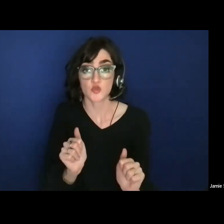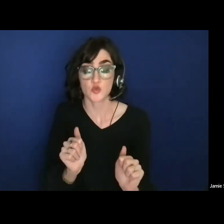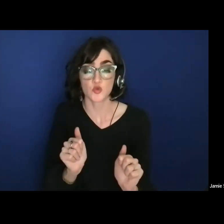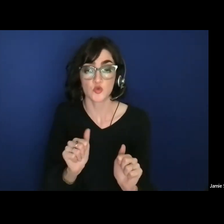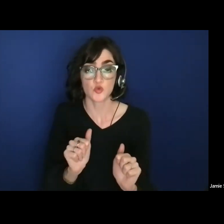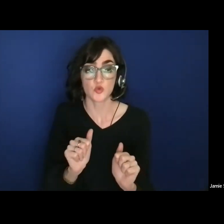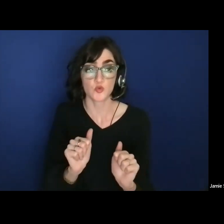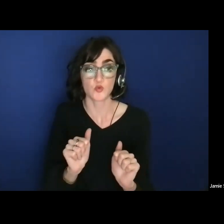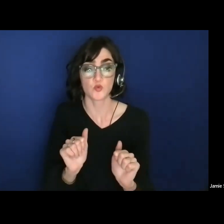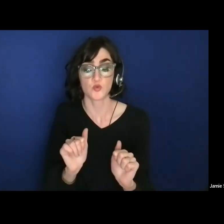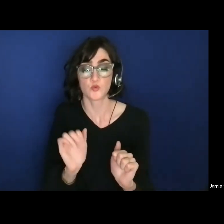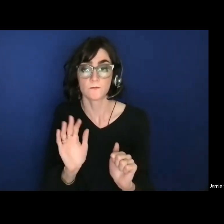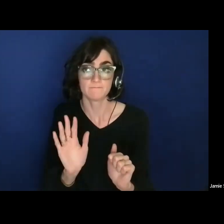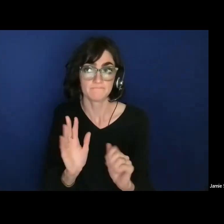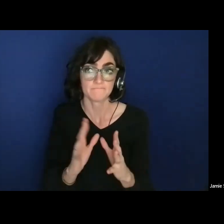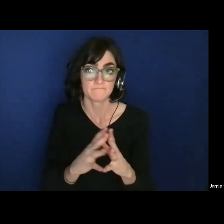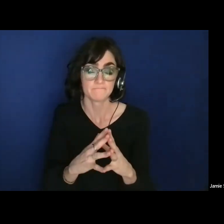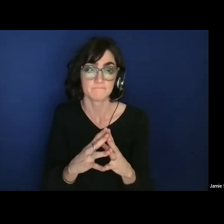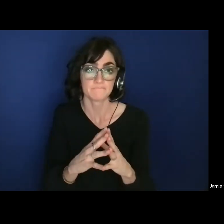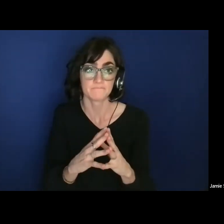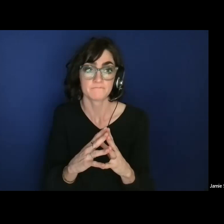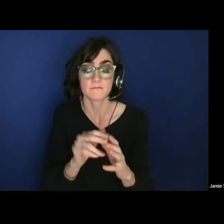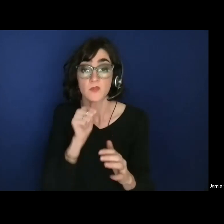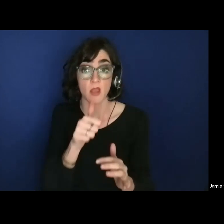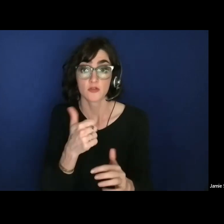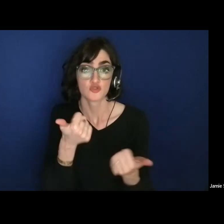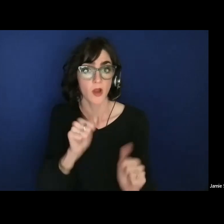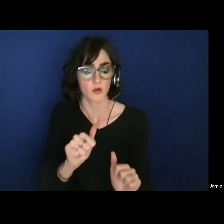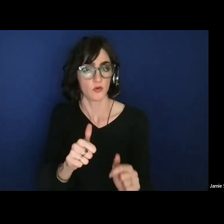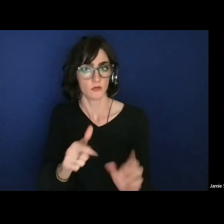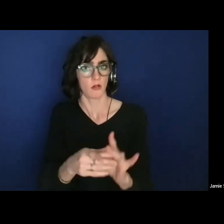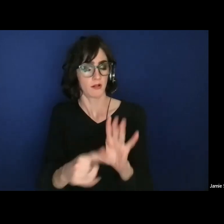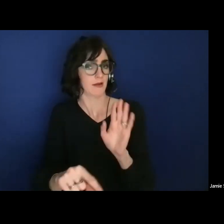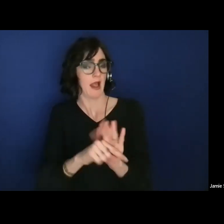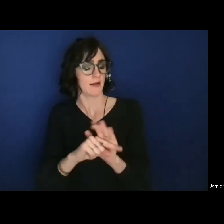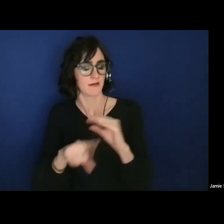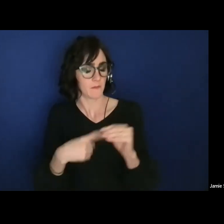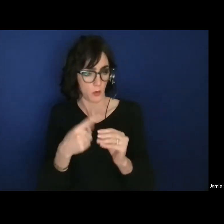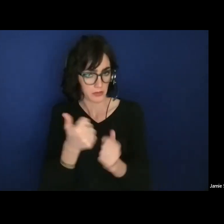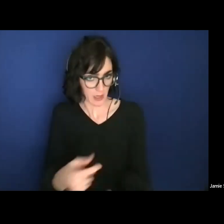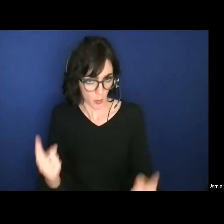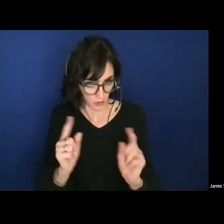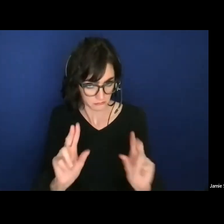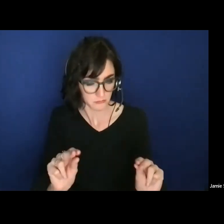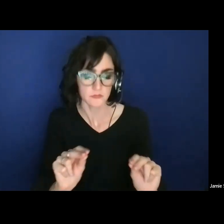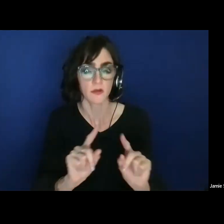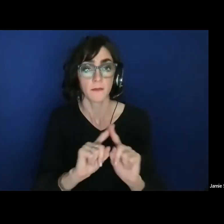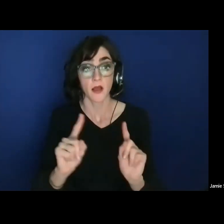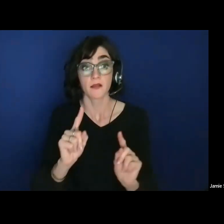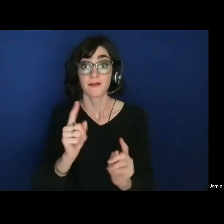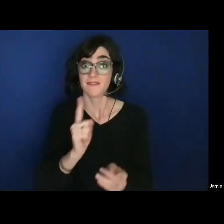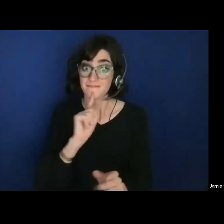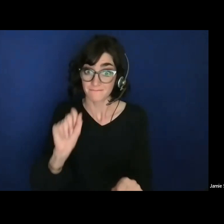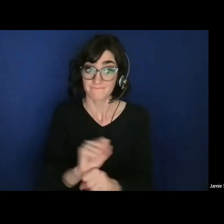say anyone is, in any particular way. I'm just saying that, it is a fact that we have